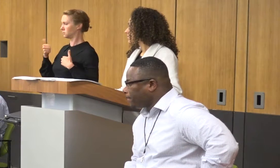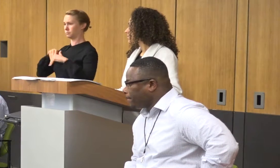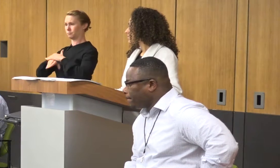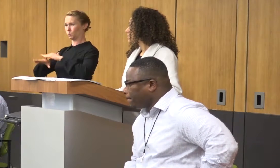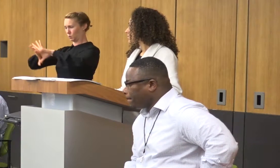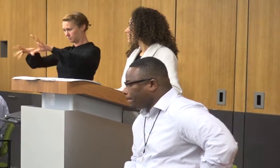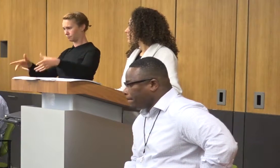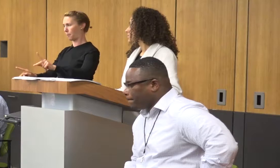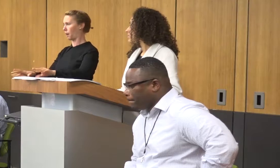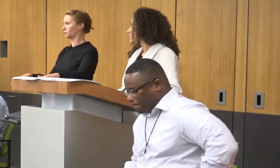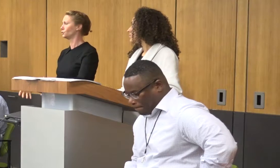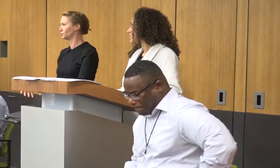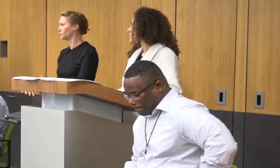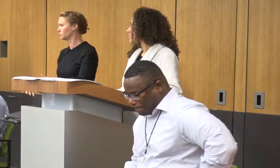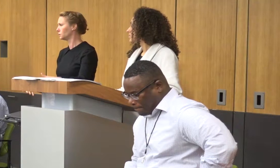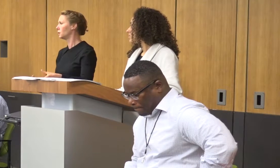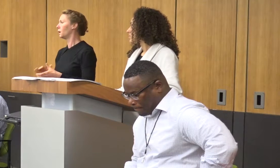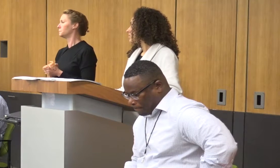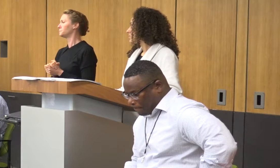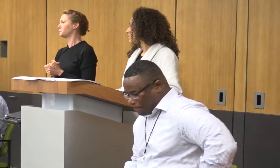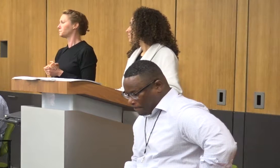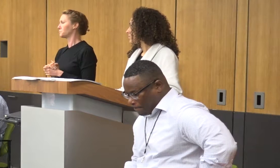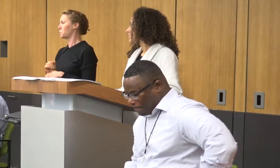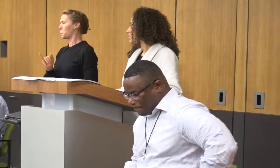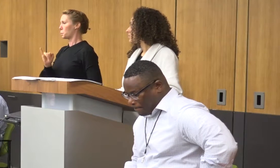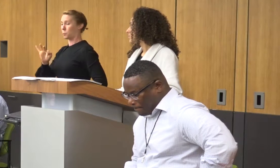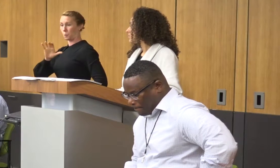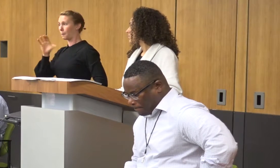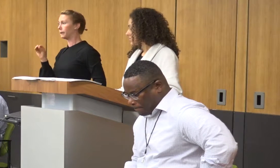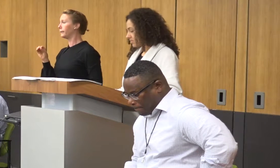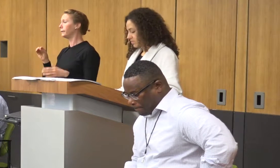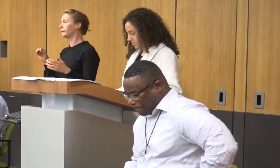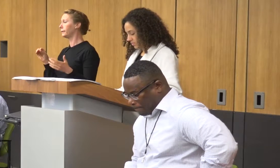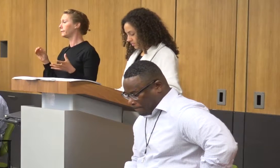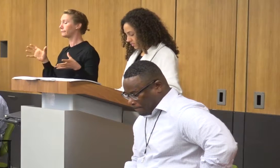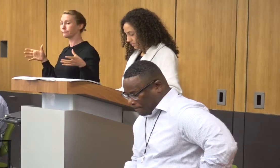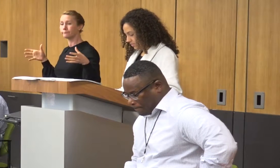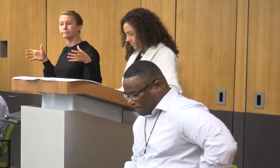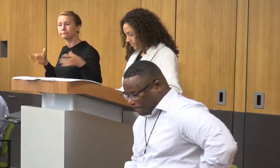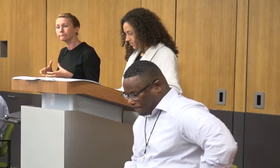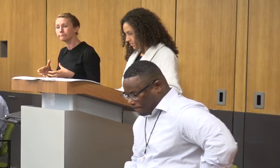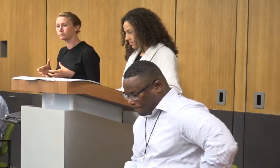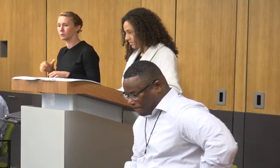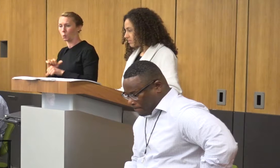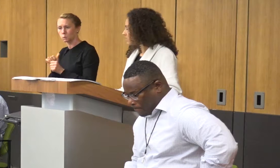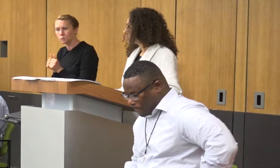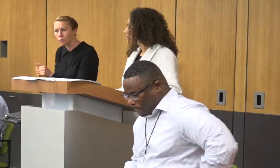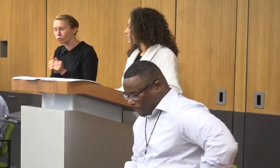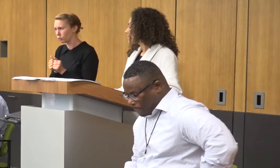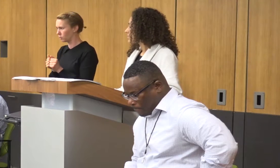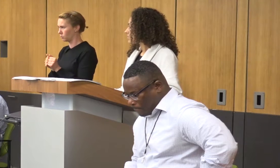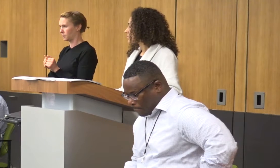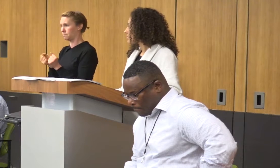that we can offer. So I think that companies just coming together and allowing working with